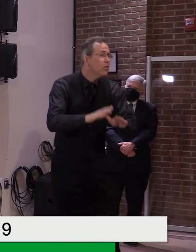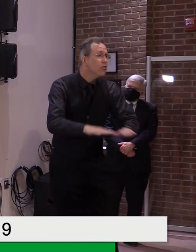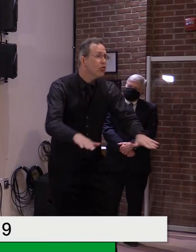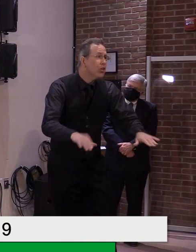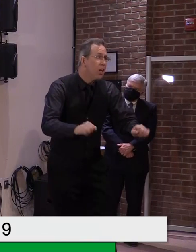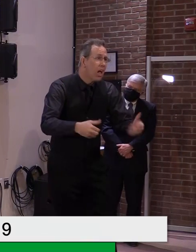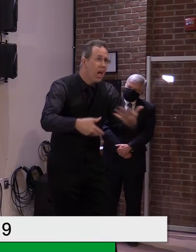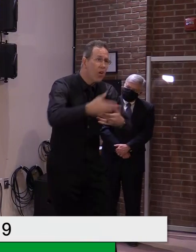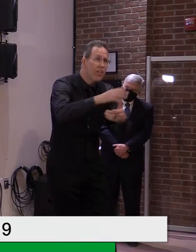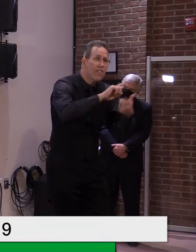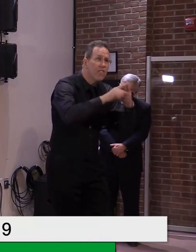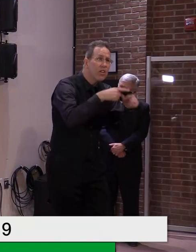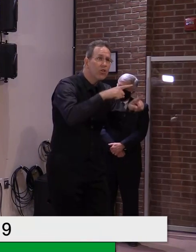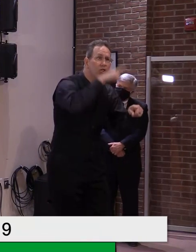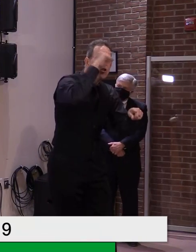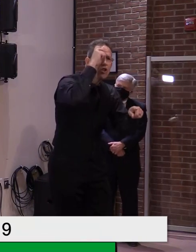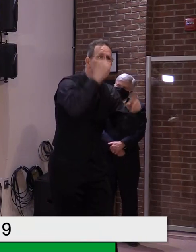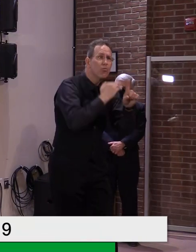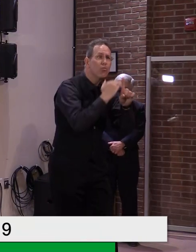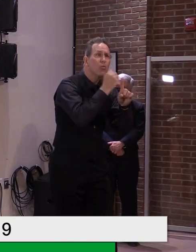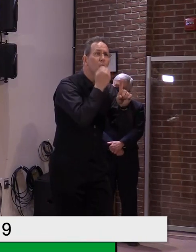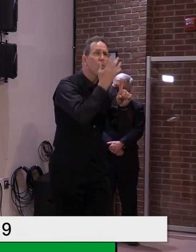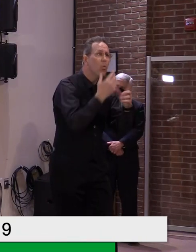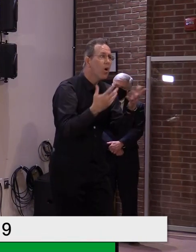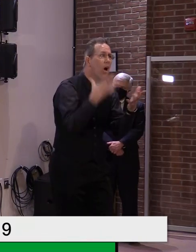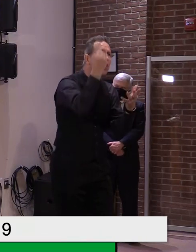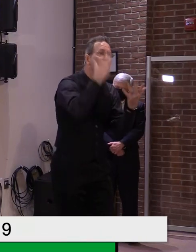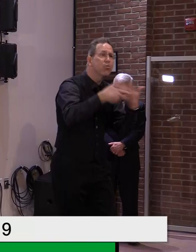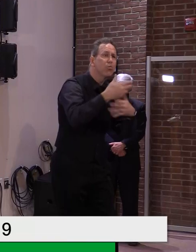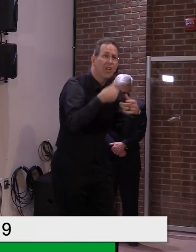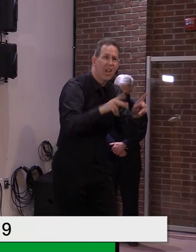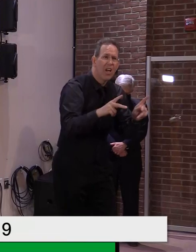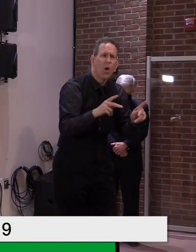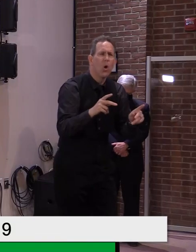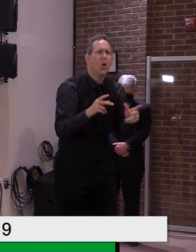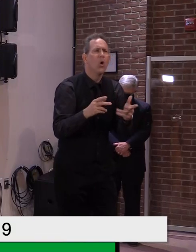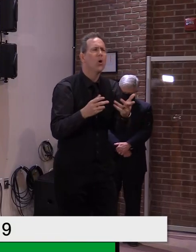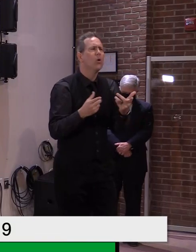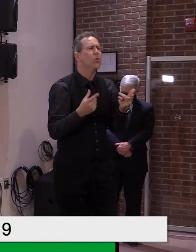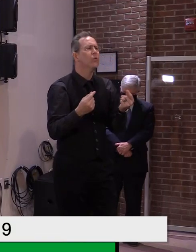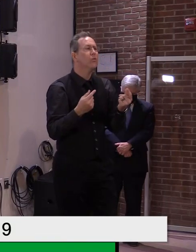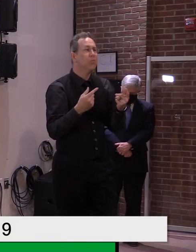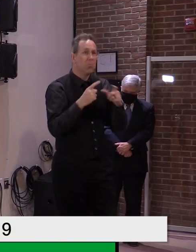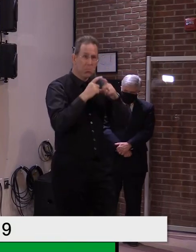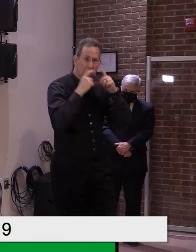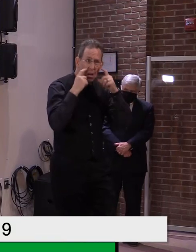kind of be any restrictions in place on that? Like, you know, I don't know, needing to wear a mask?